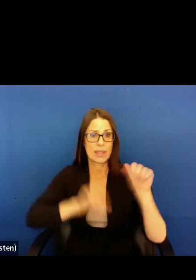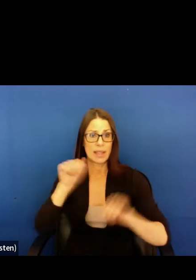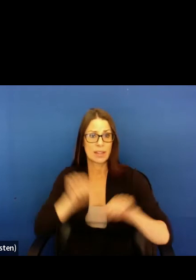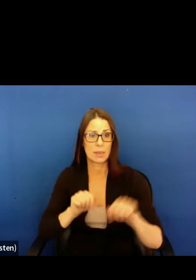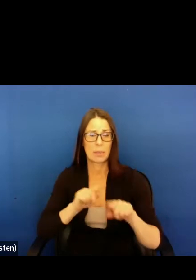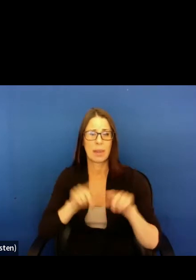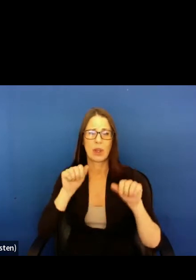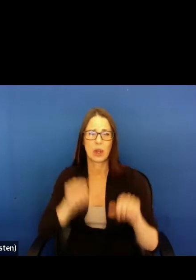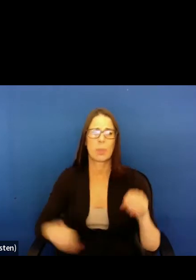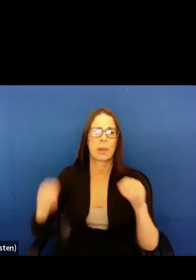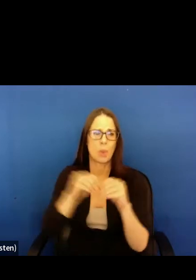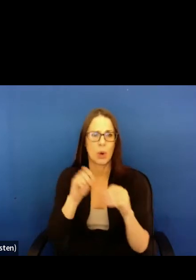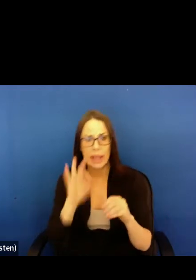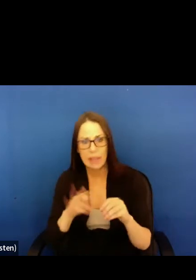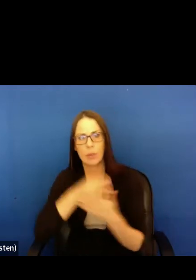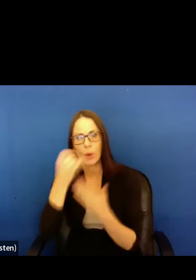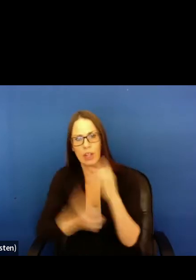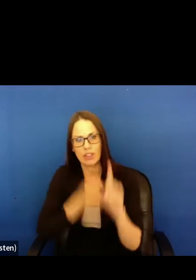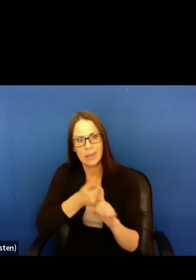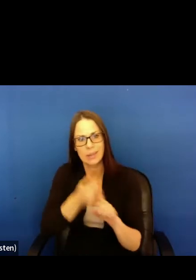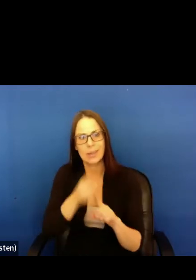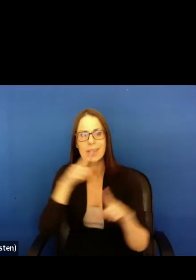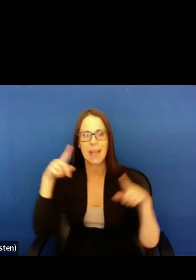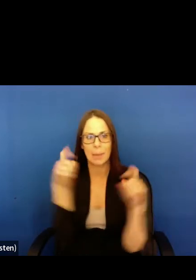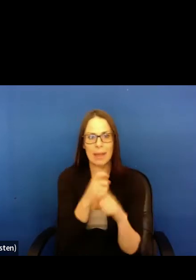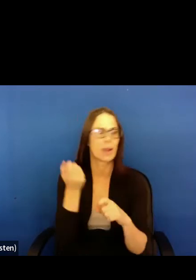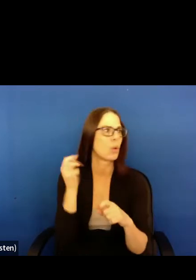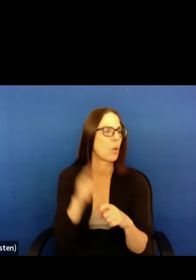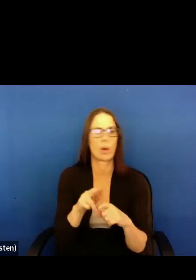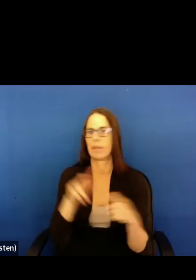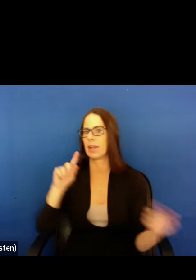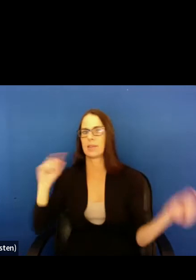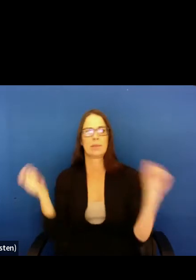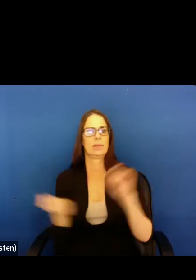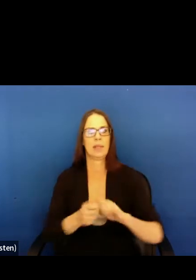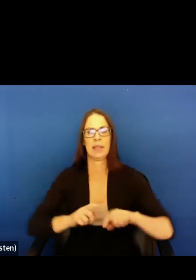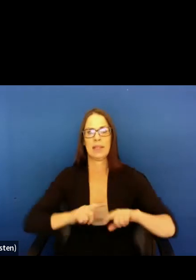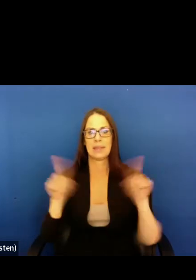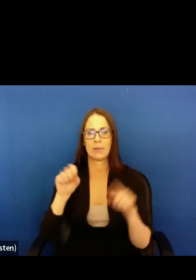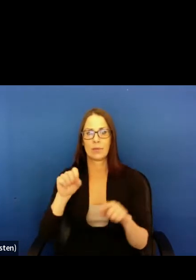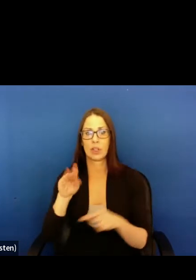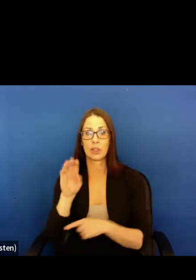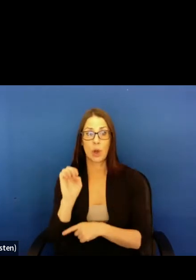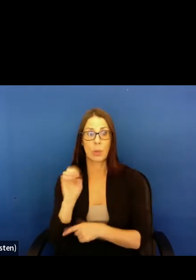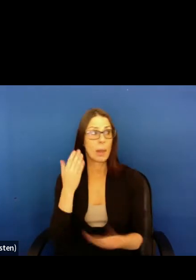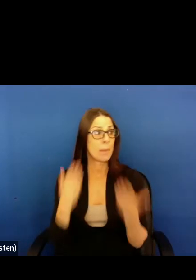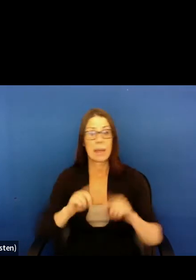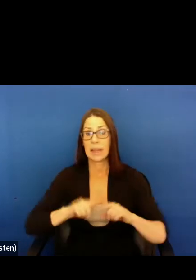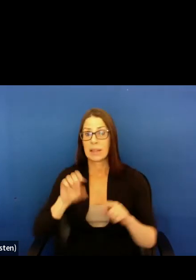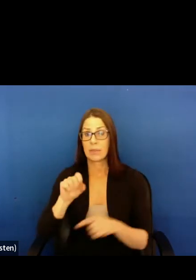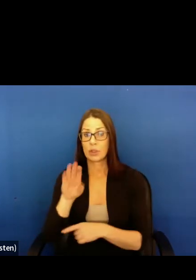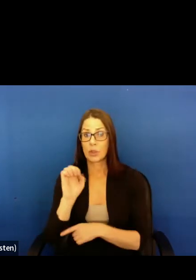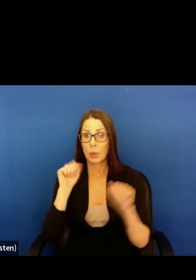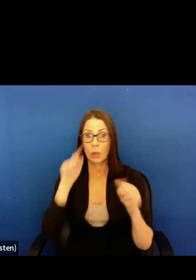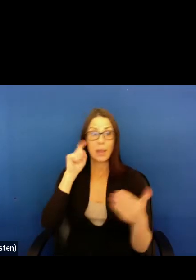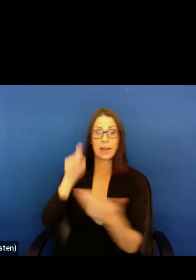is complicated or it kind of gets knocked back to a total change in scope. And change in scope could be anything from identifying different buildings to accommodate